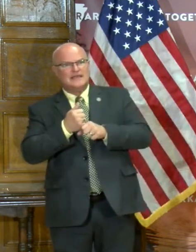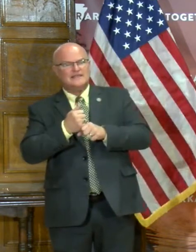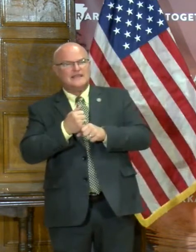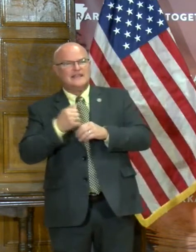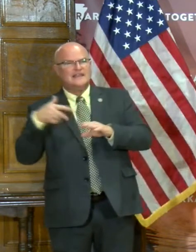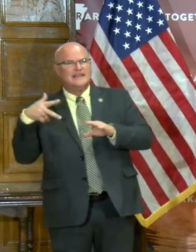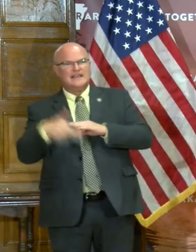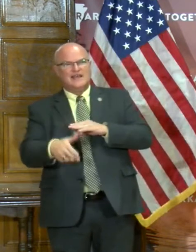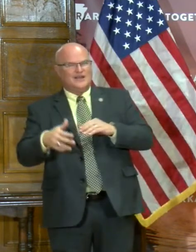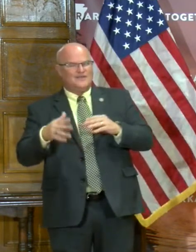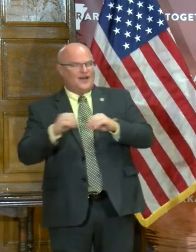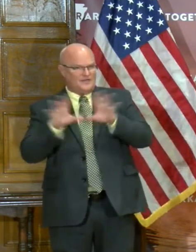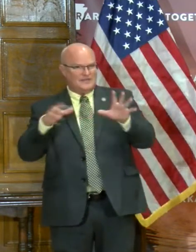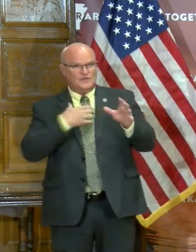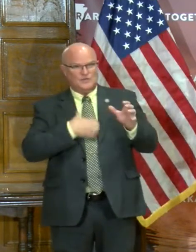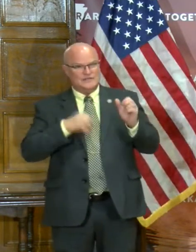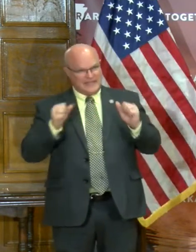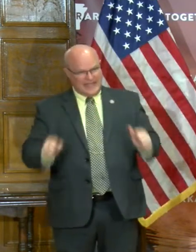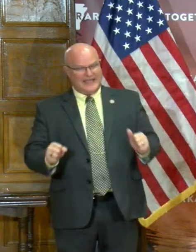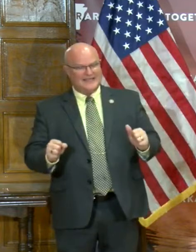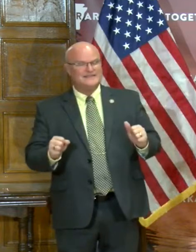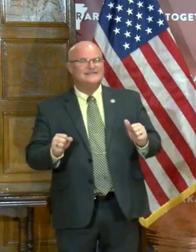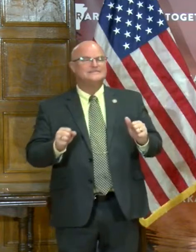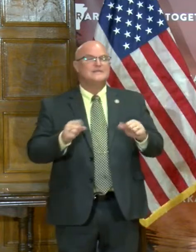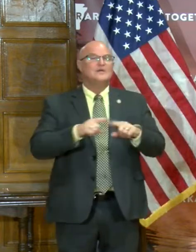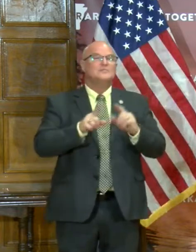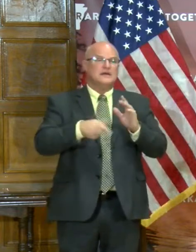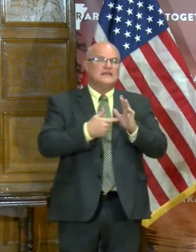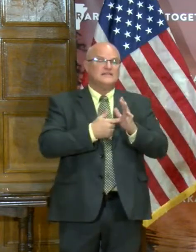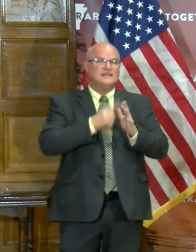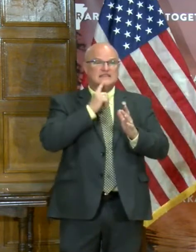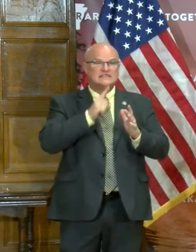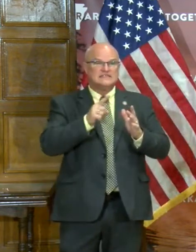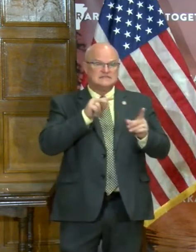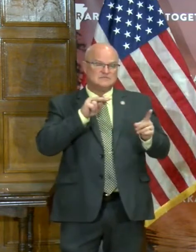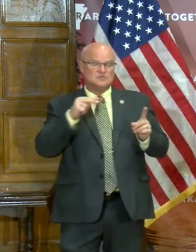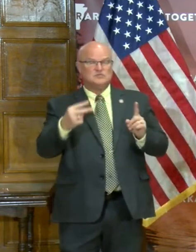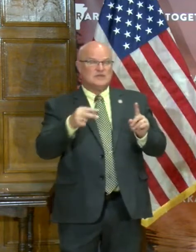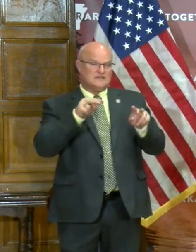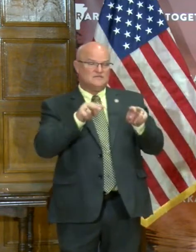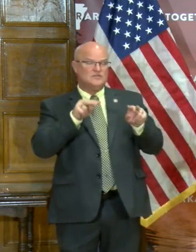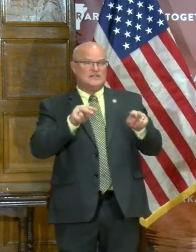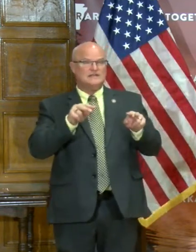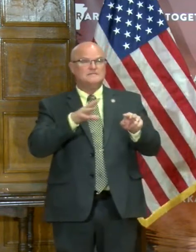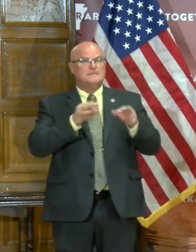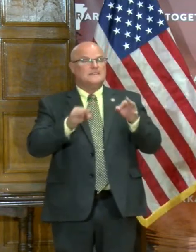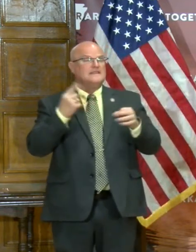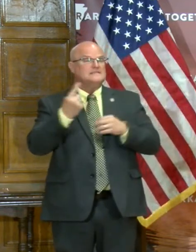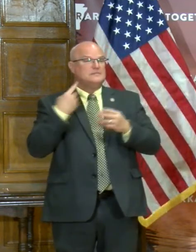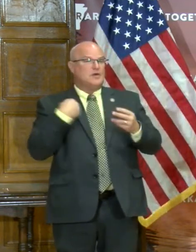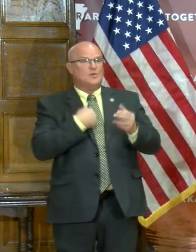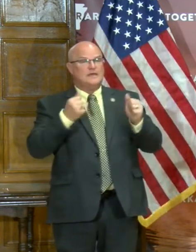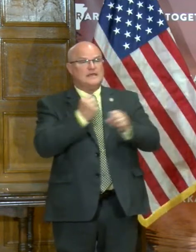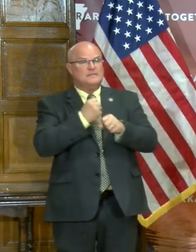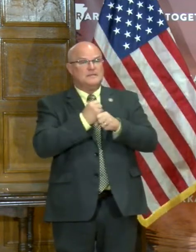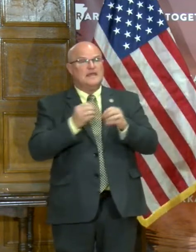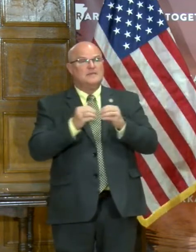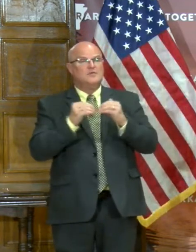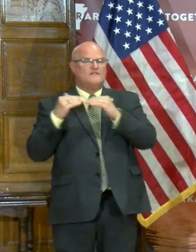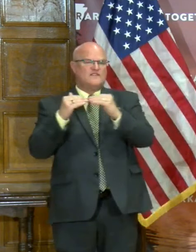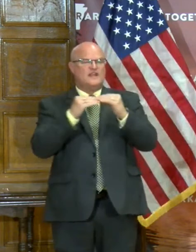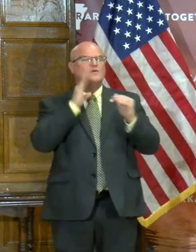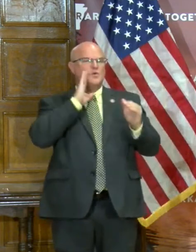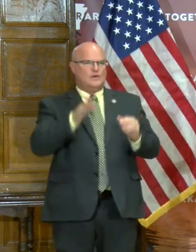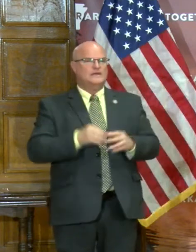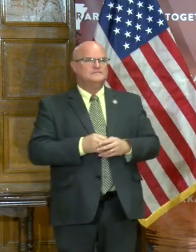cutoff that obviously wish they would have, but this is perspective looking, and if there's some way we can make it more fair, we'll look